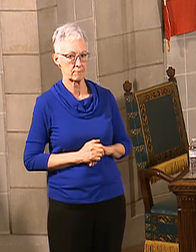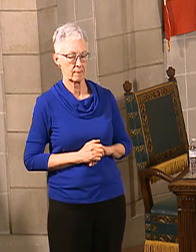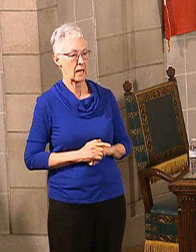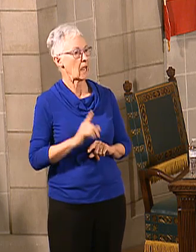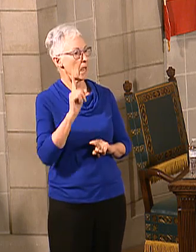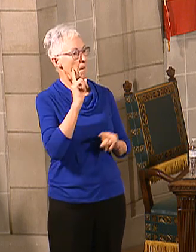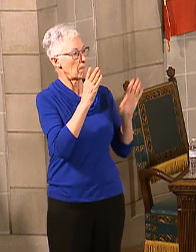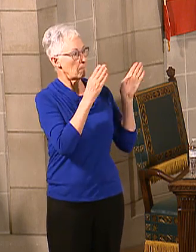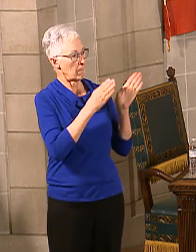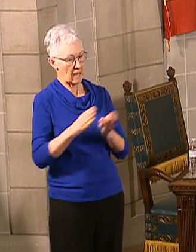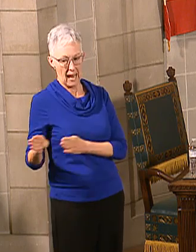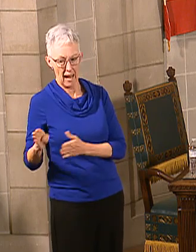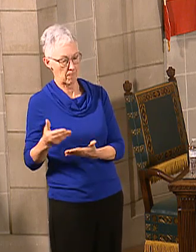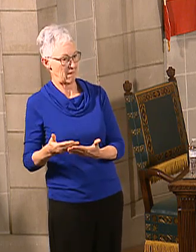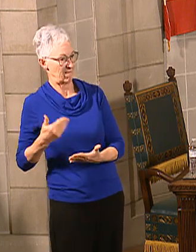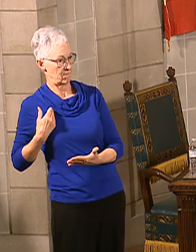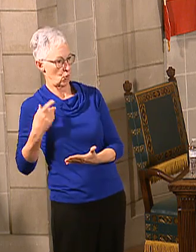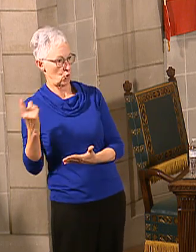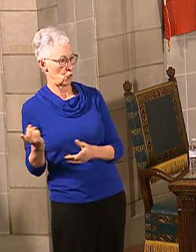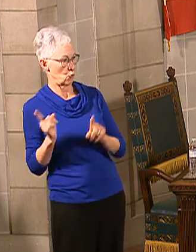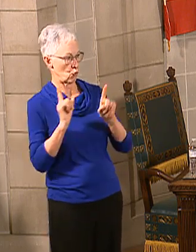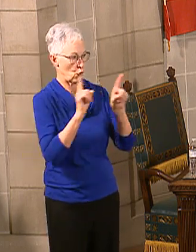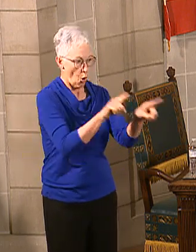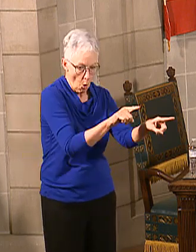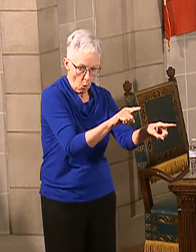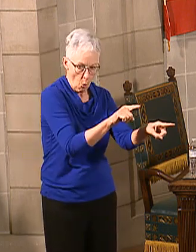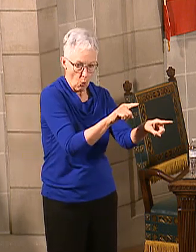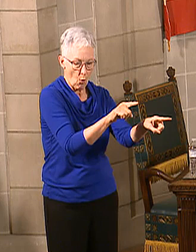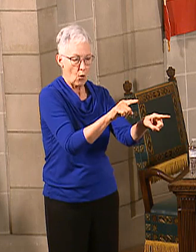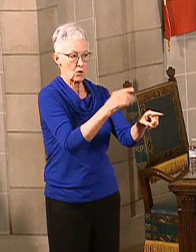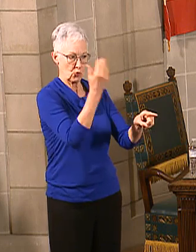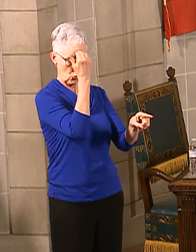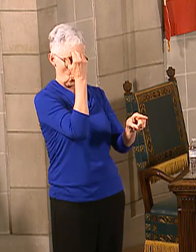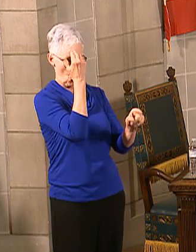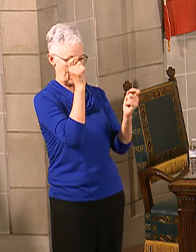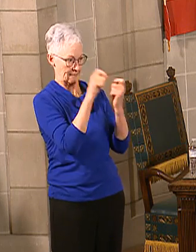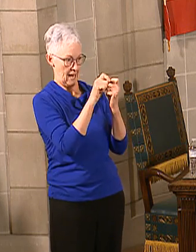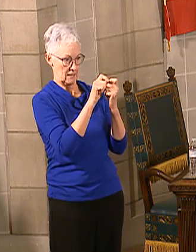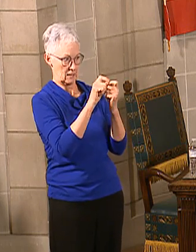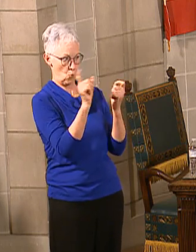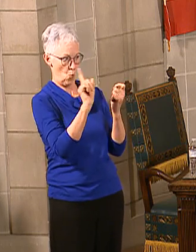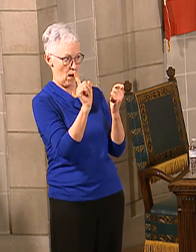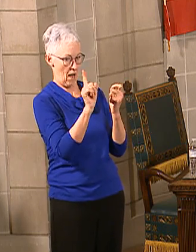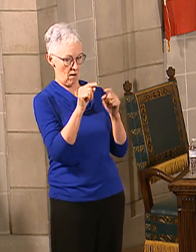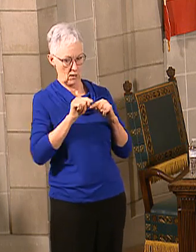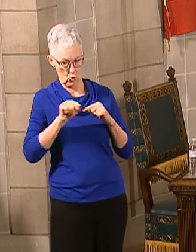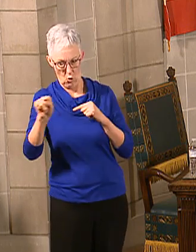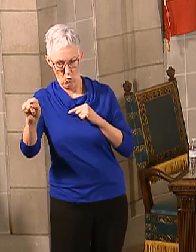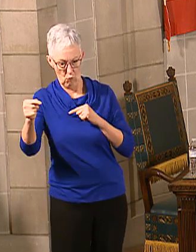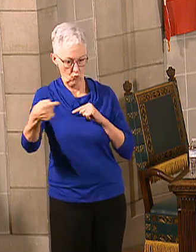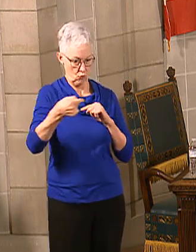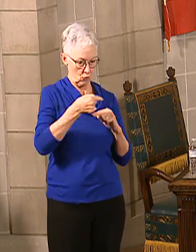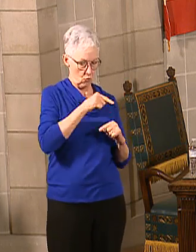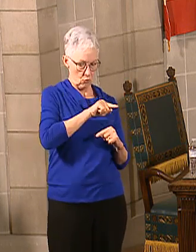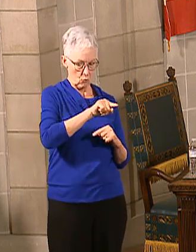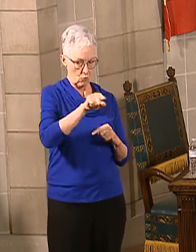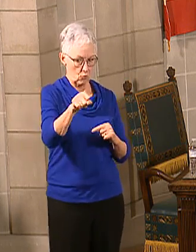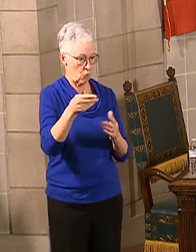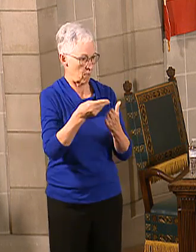list. Plan your trip for the week. Only shop one time a week. Don't go every day.